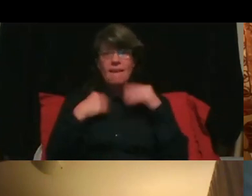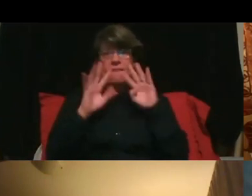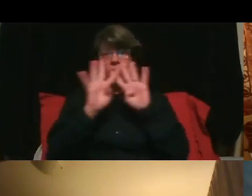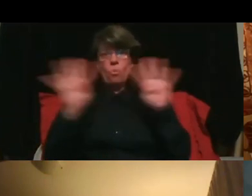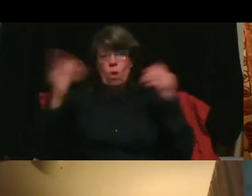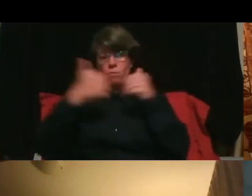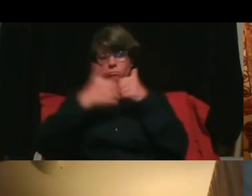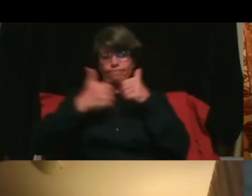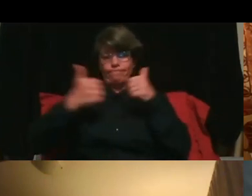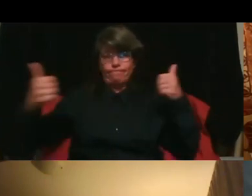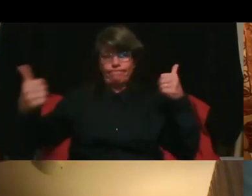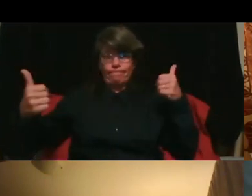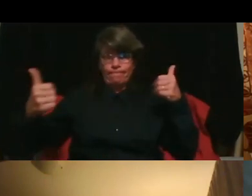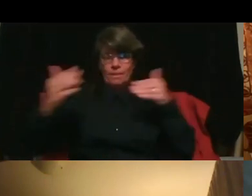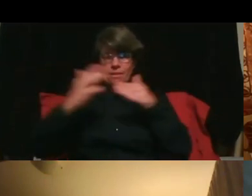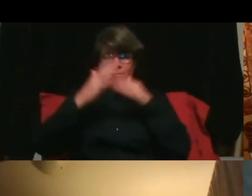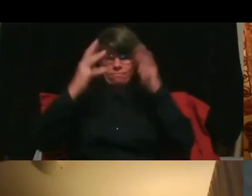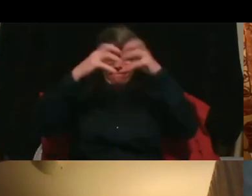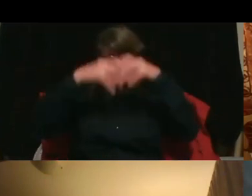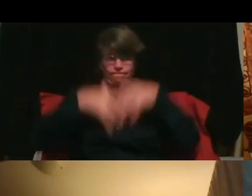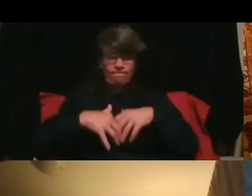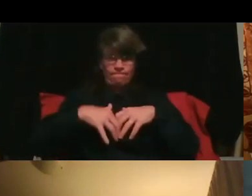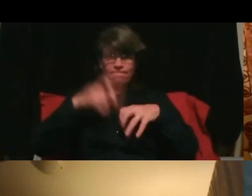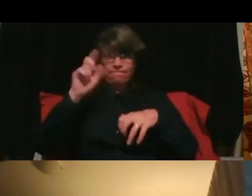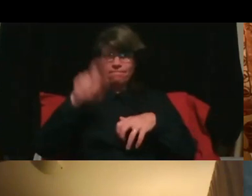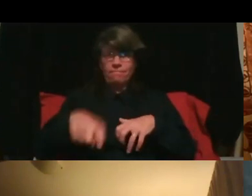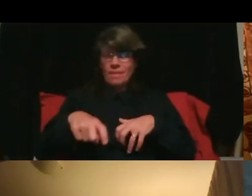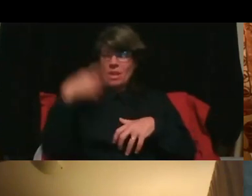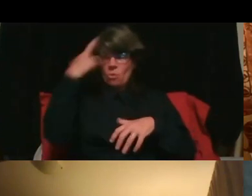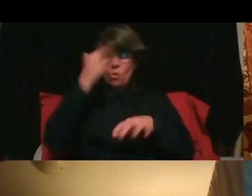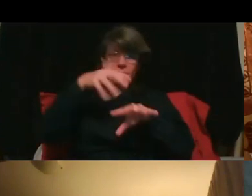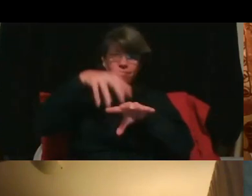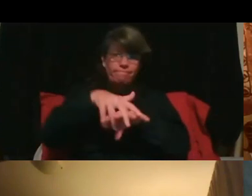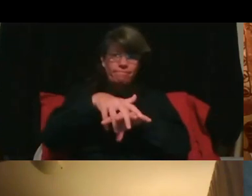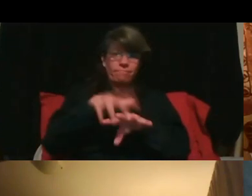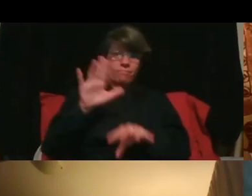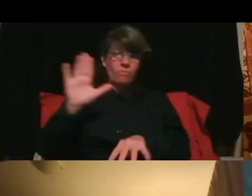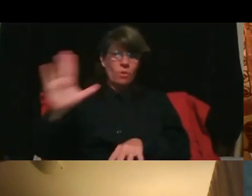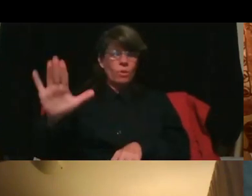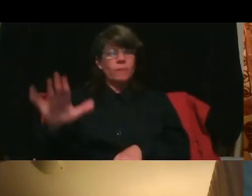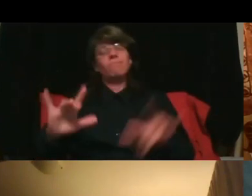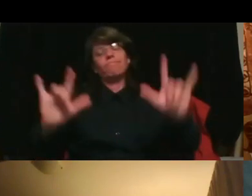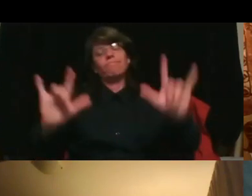separation ended. And that's what Indigenous Ways is all about. Love you all.